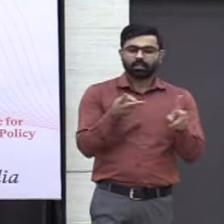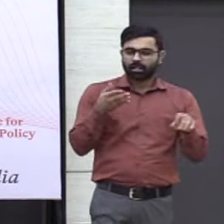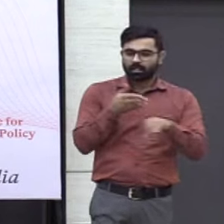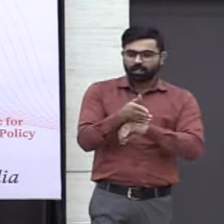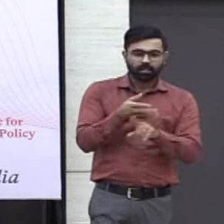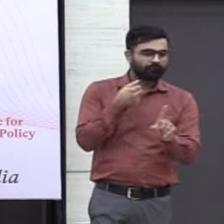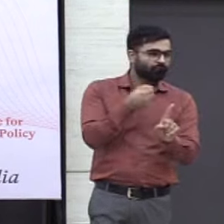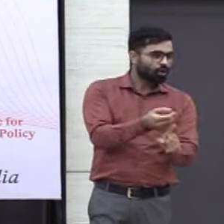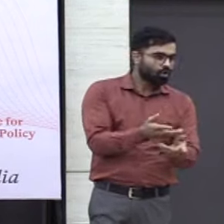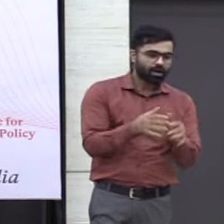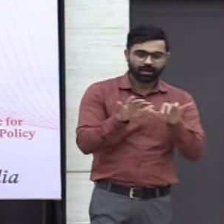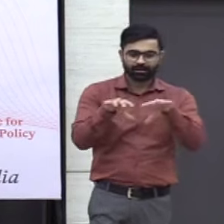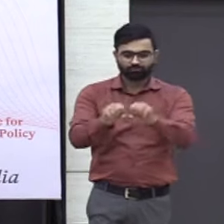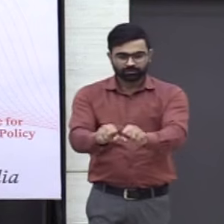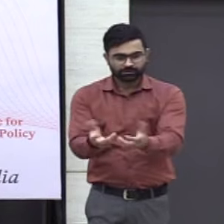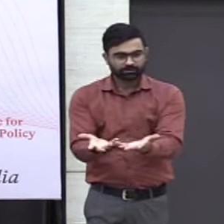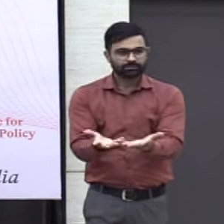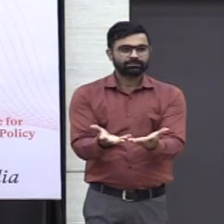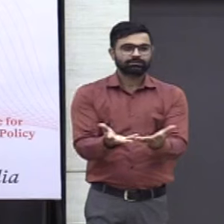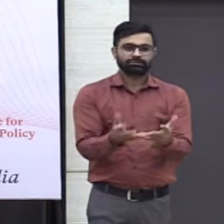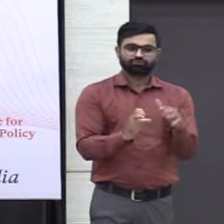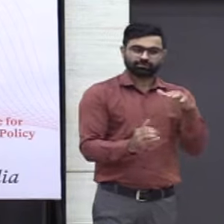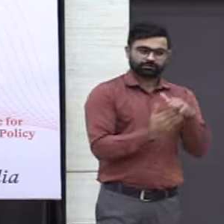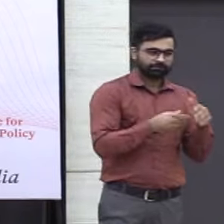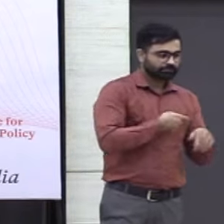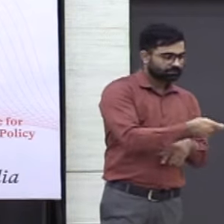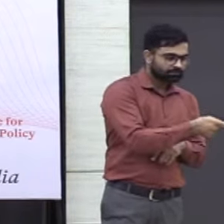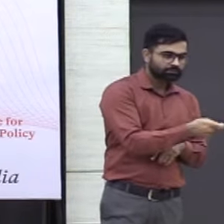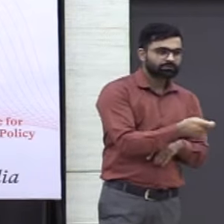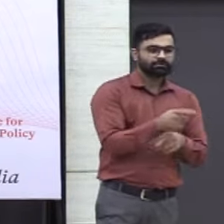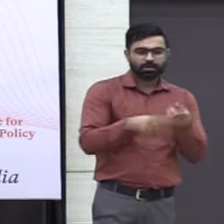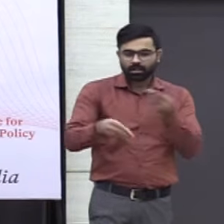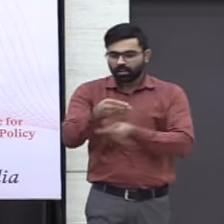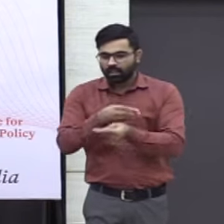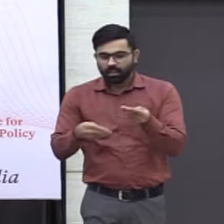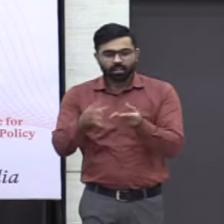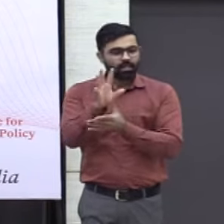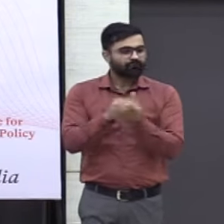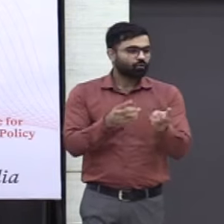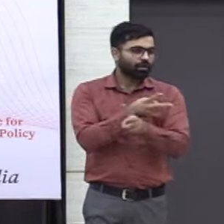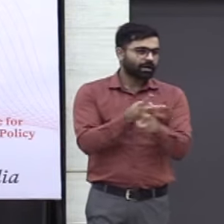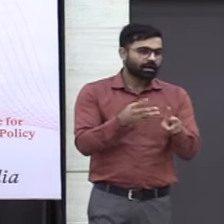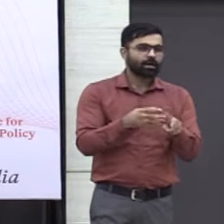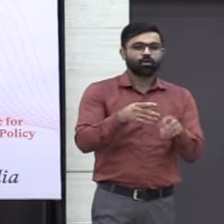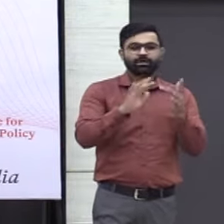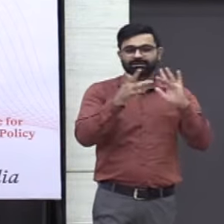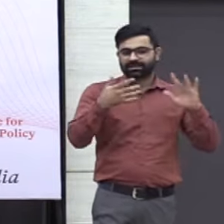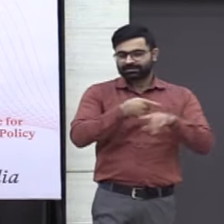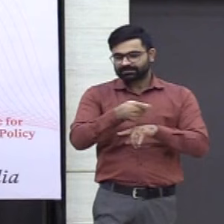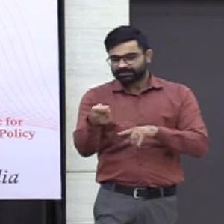extortion, land grabbing, contract killing, economic offense, cyber